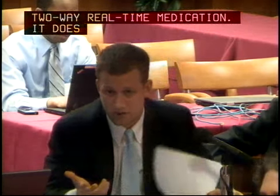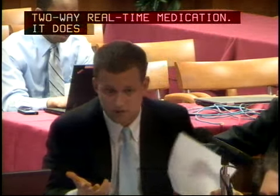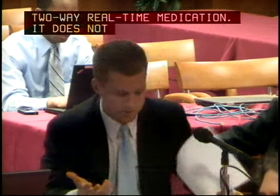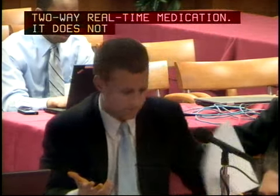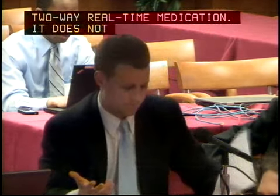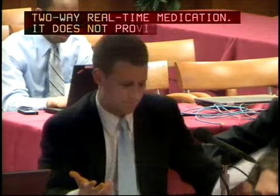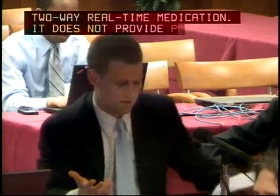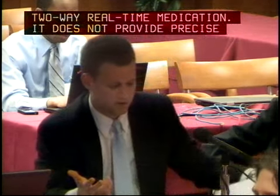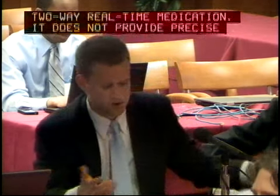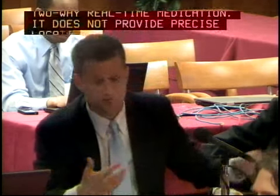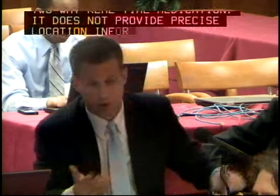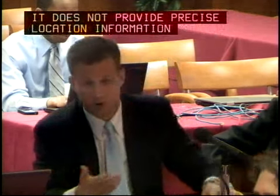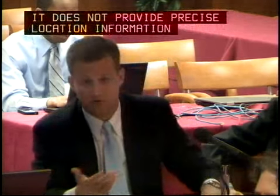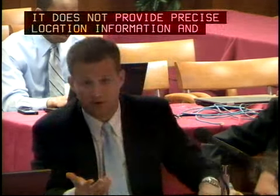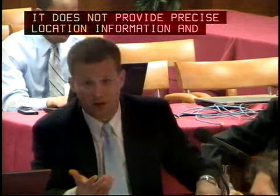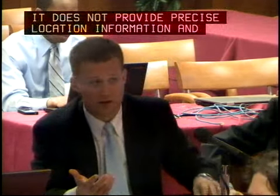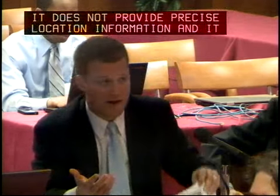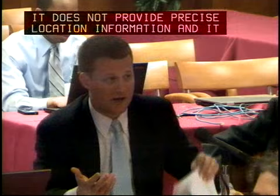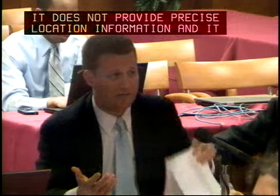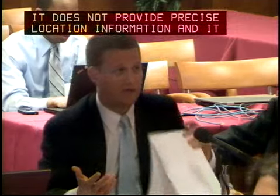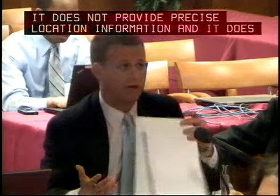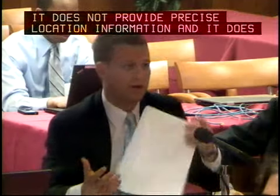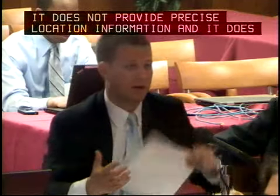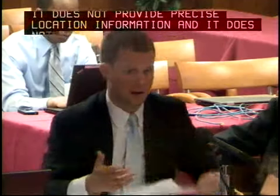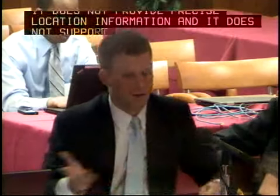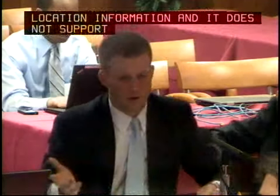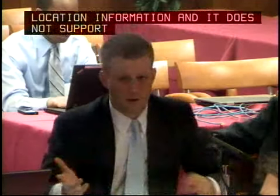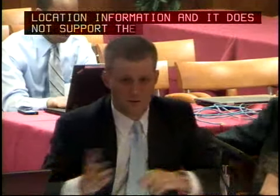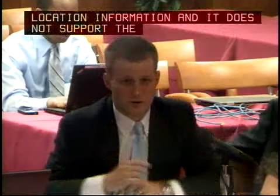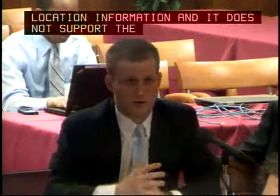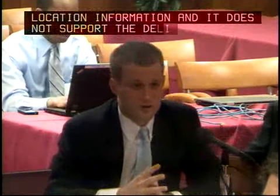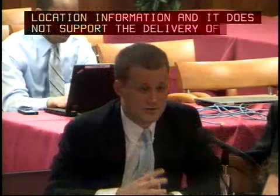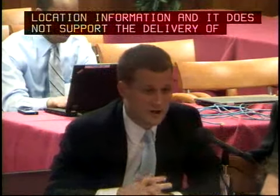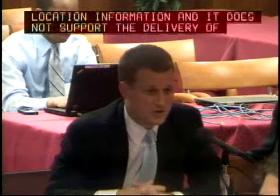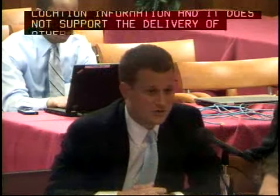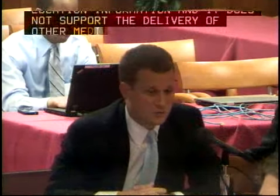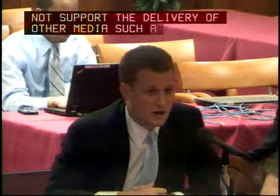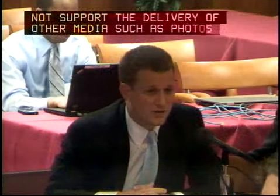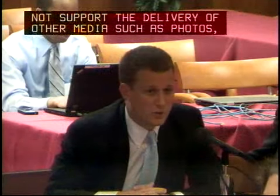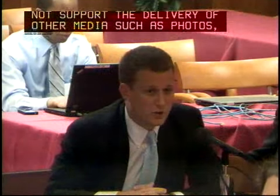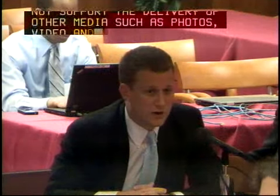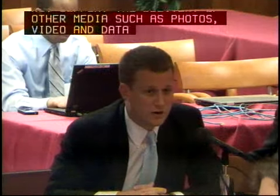media, such as photos, video, and data. And there are other limitations as well that we are aware of.